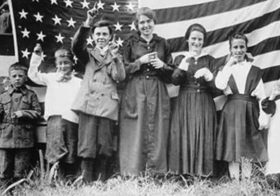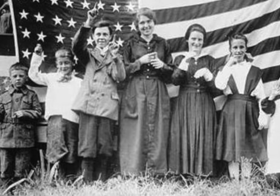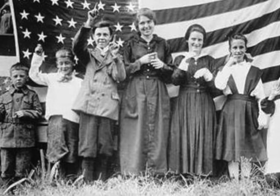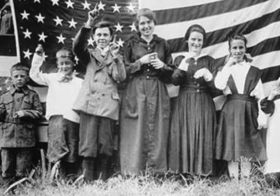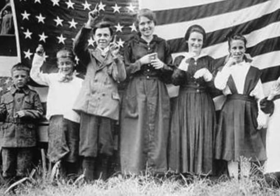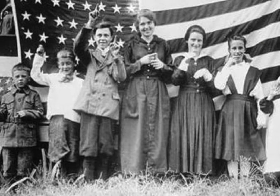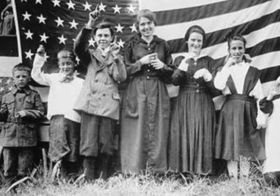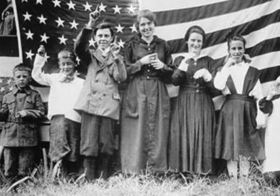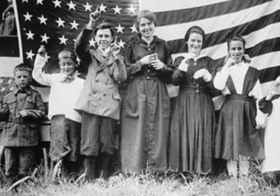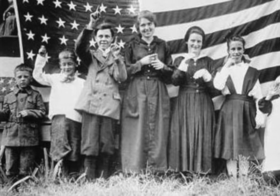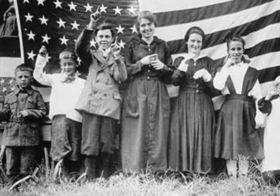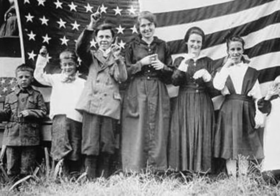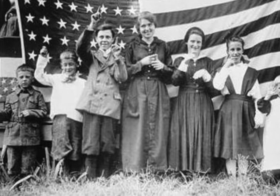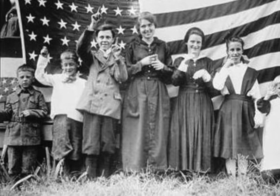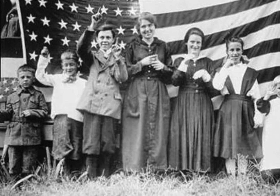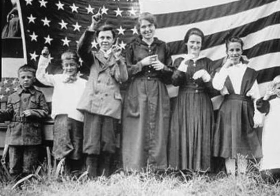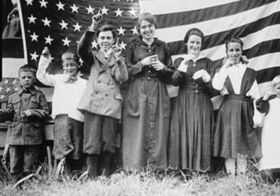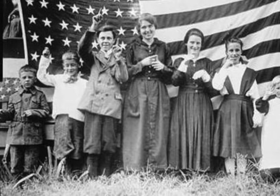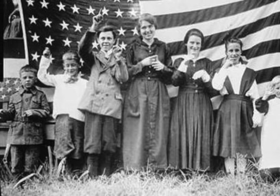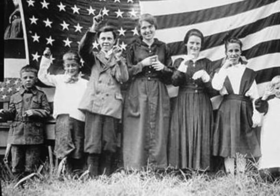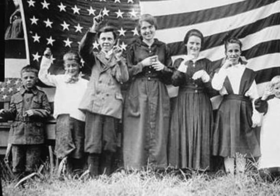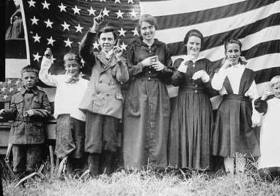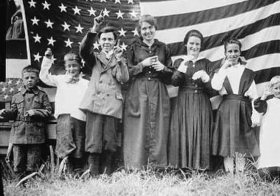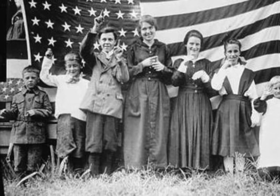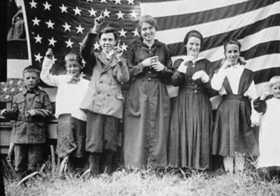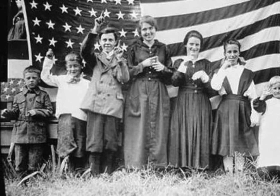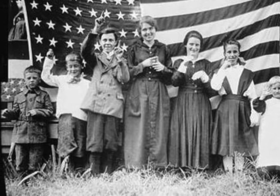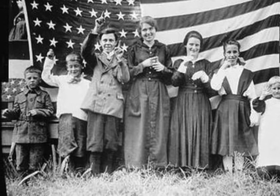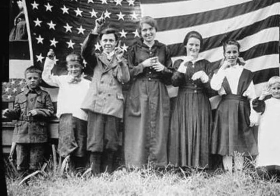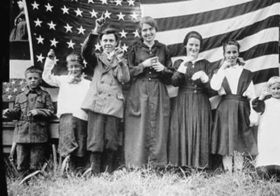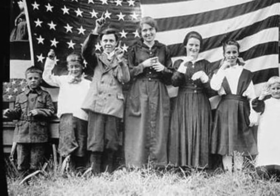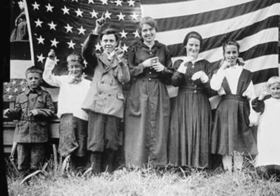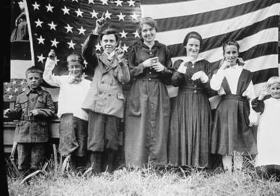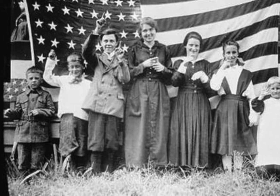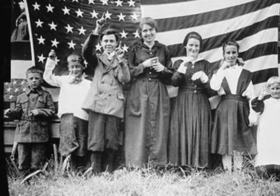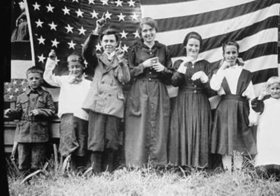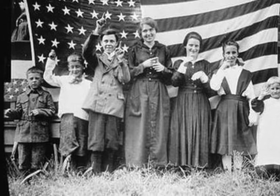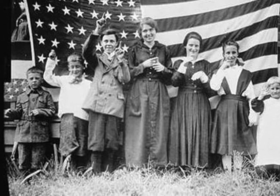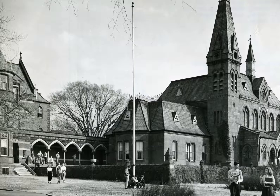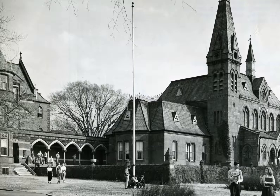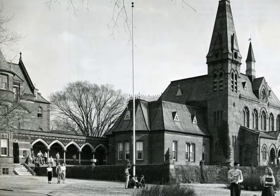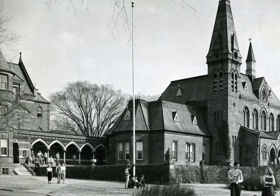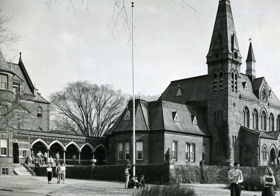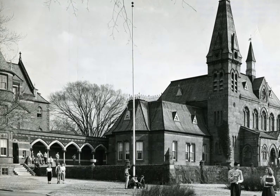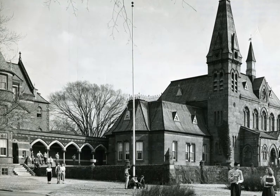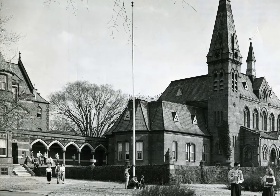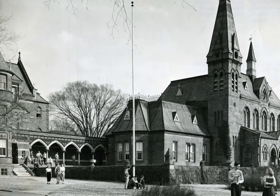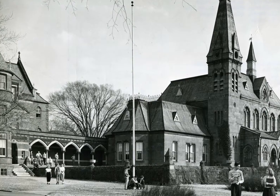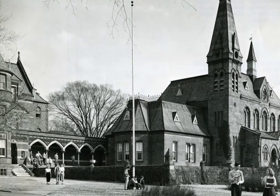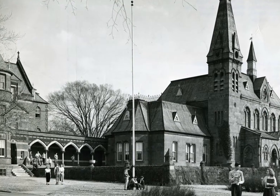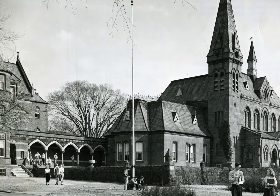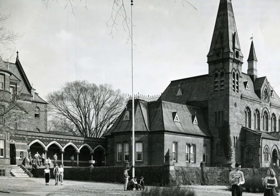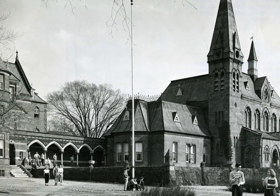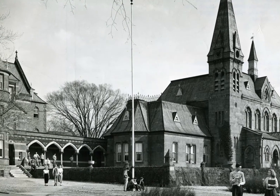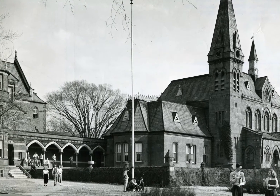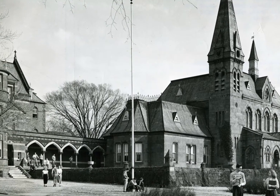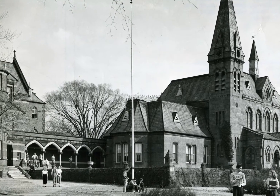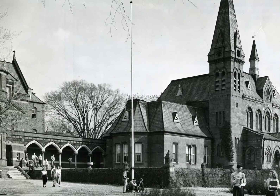for using sign language, they were also not permitted to buy property because laws labeled them as non-persons and were seen as